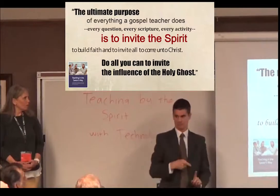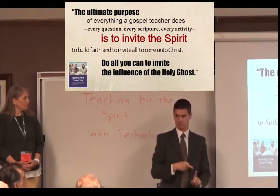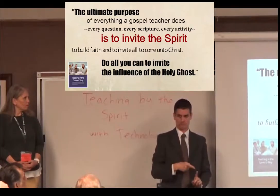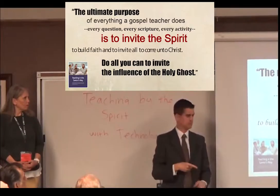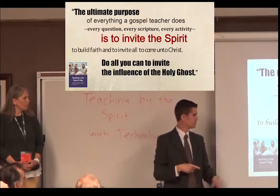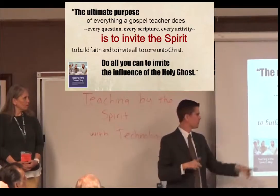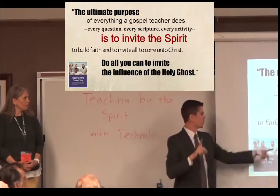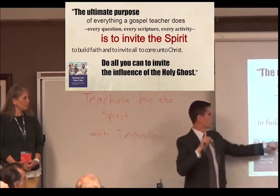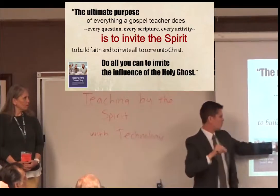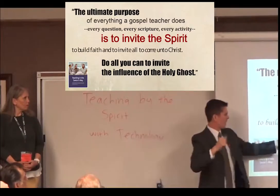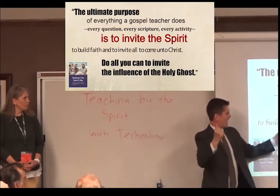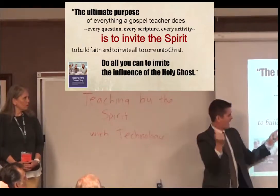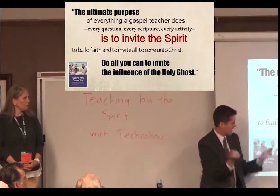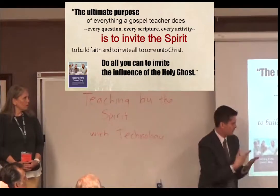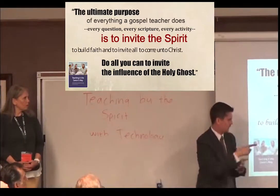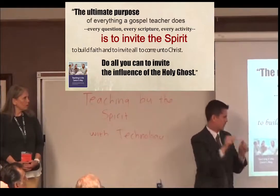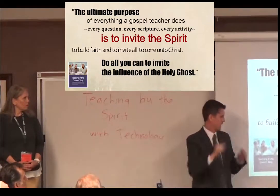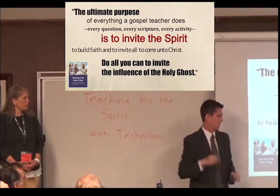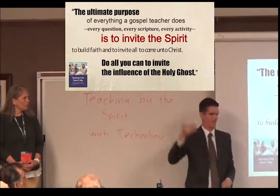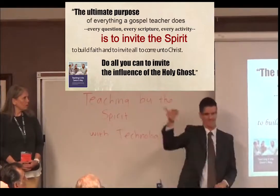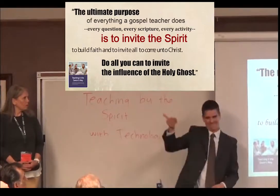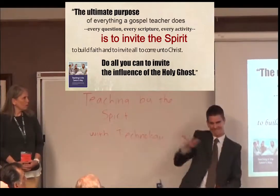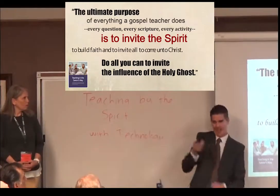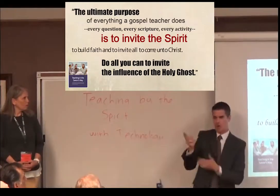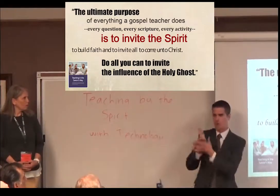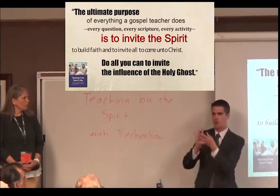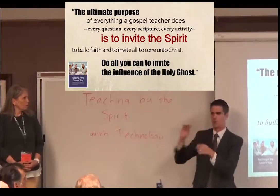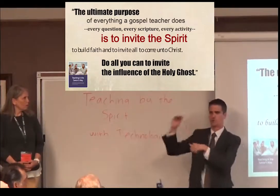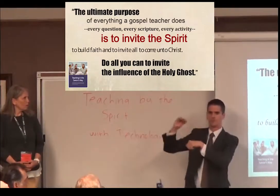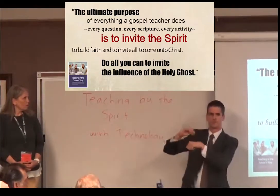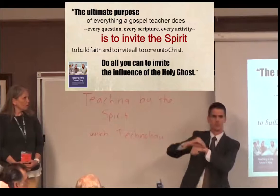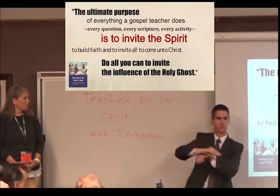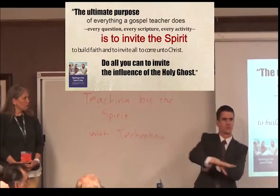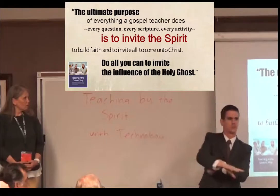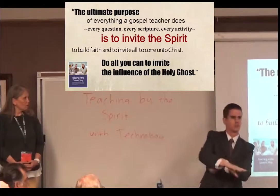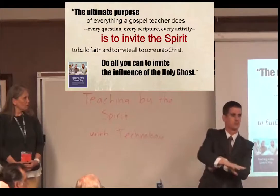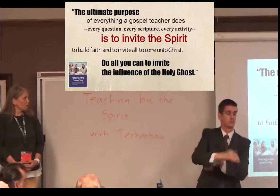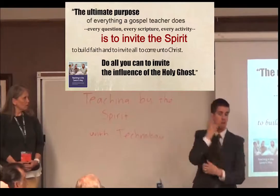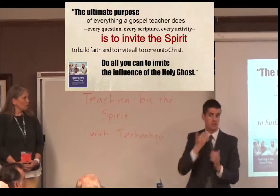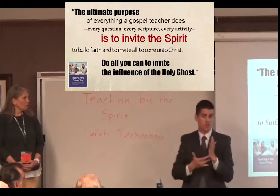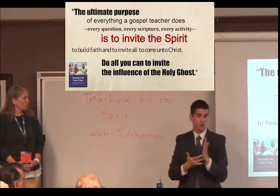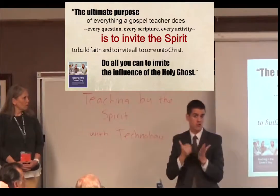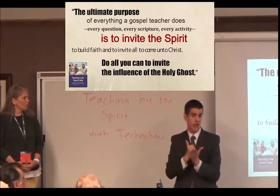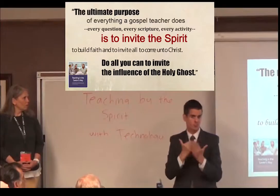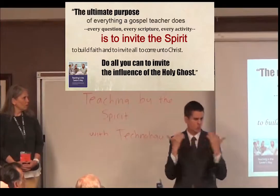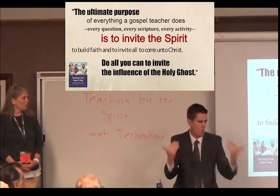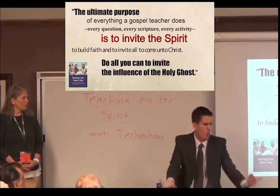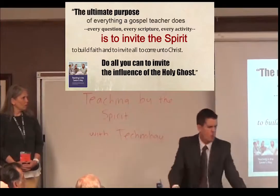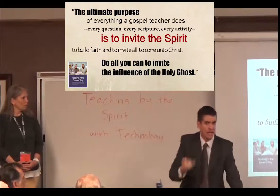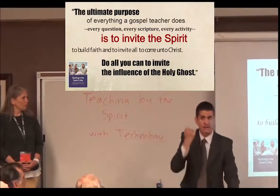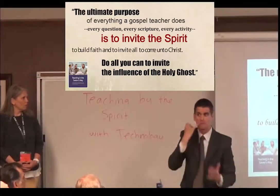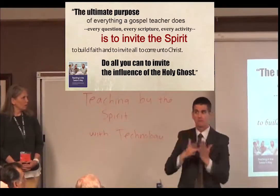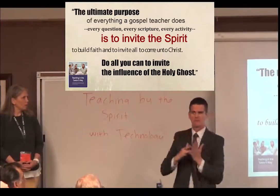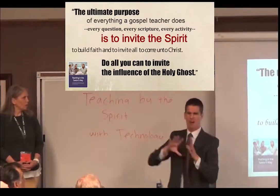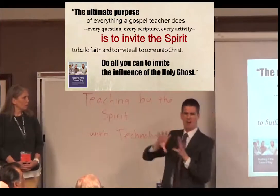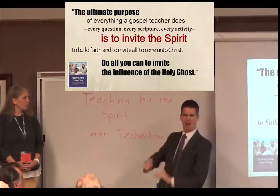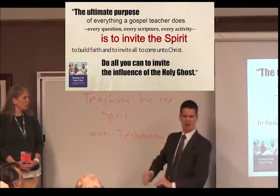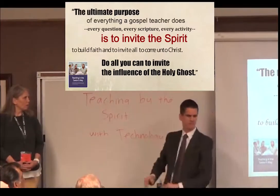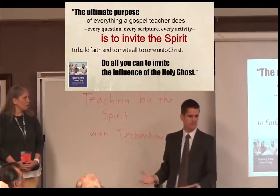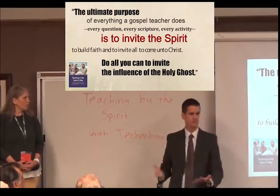Christ. Do all you can to invite the influence of the Holy Ghost. If technology helps,